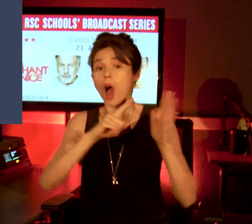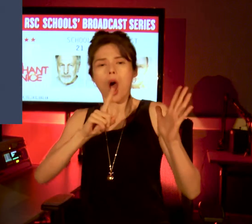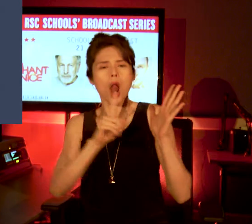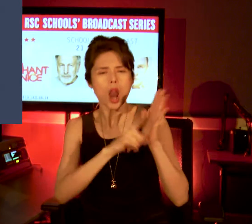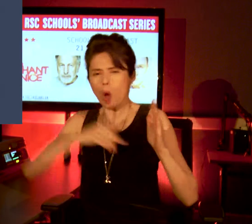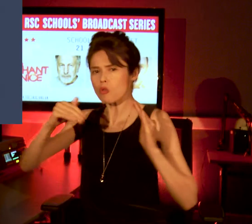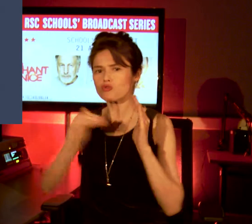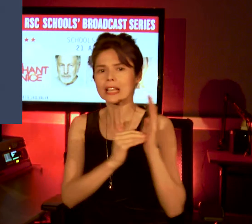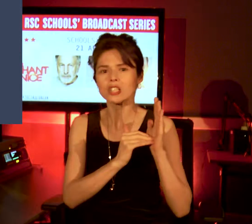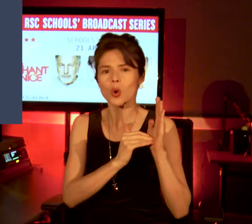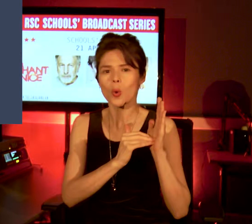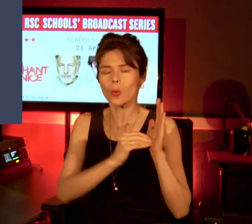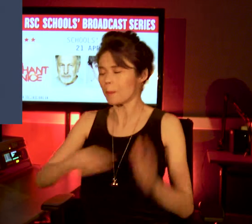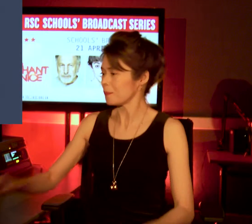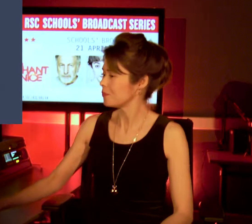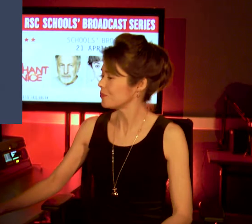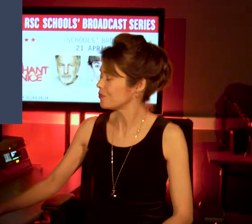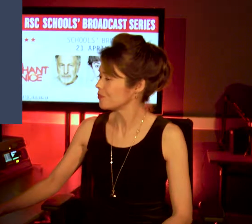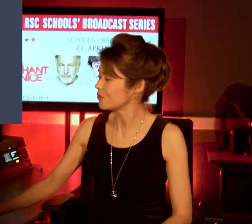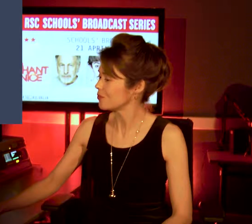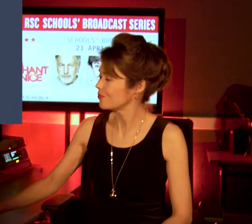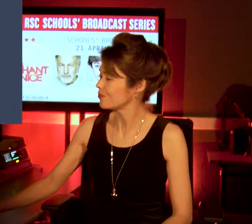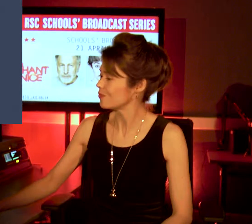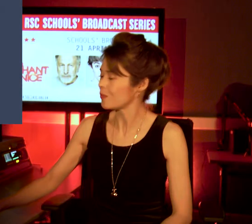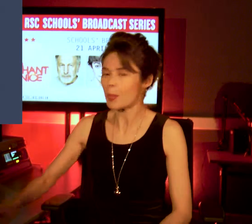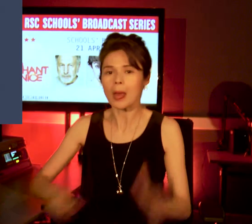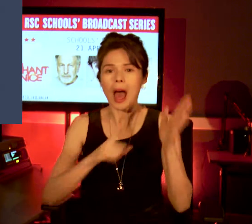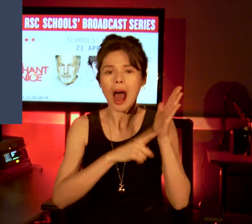Lorenzo, and his sign name.